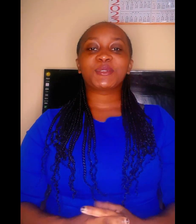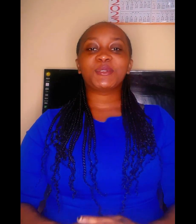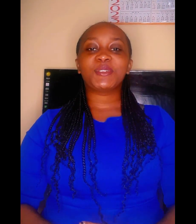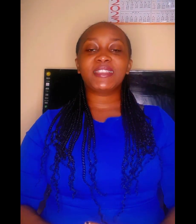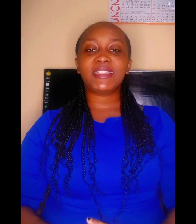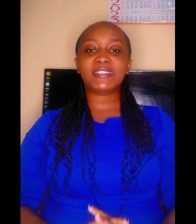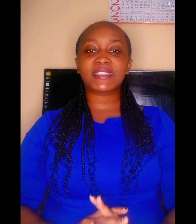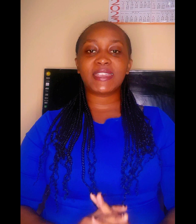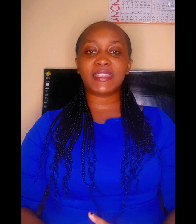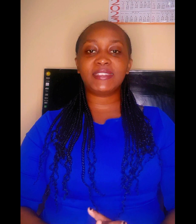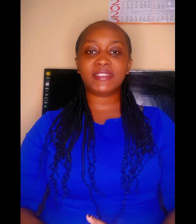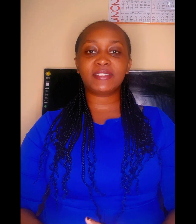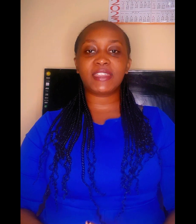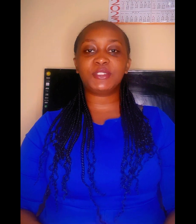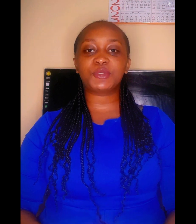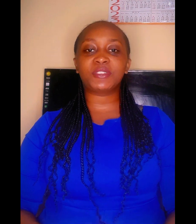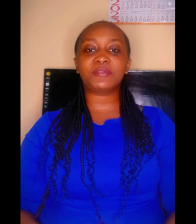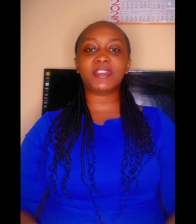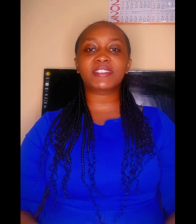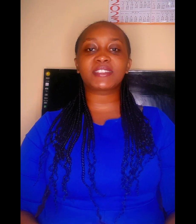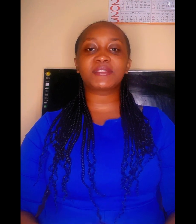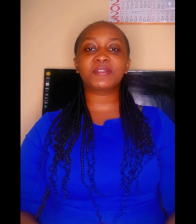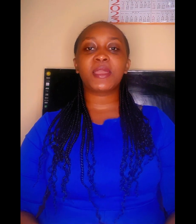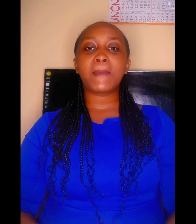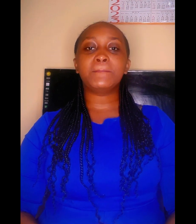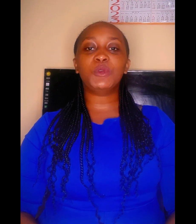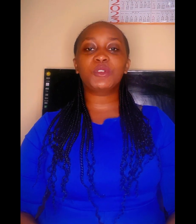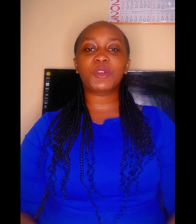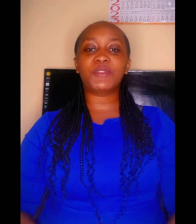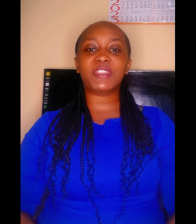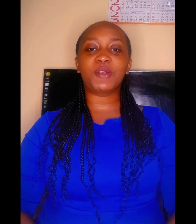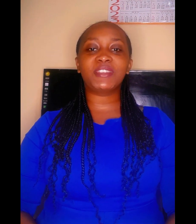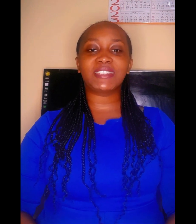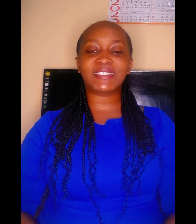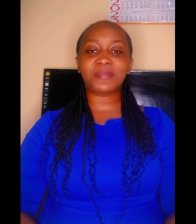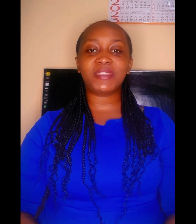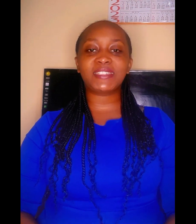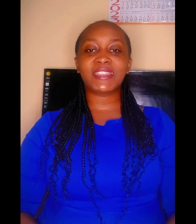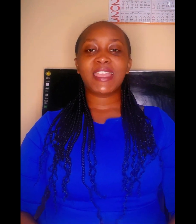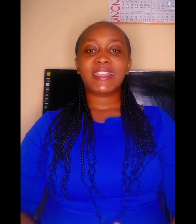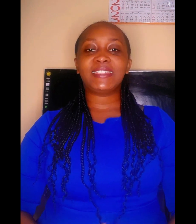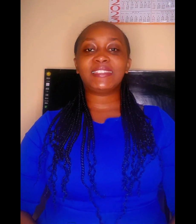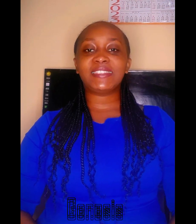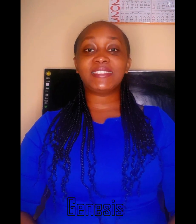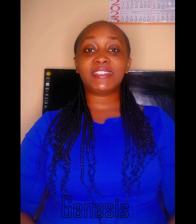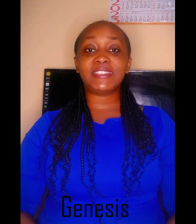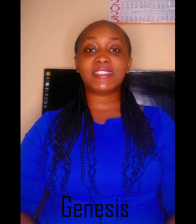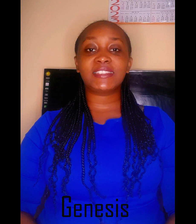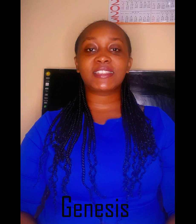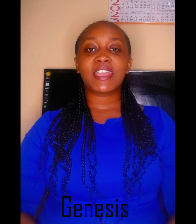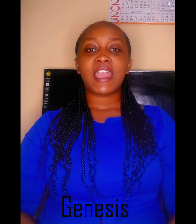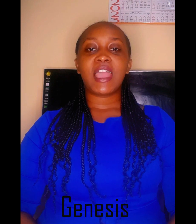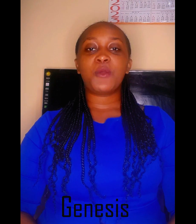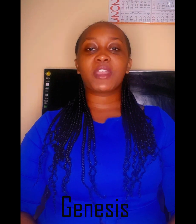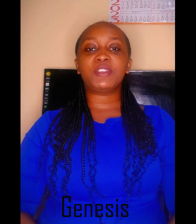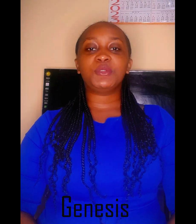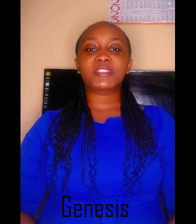So let's head right to the first book of the Old Testament, that is Genesis. How can you